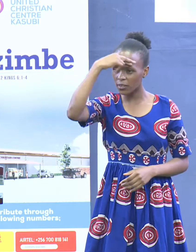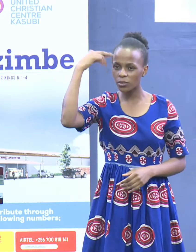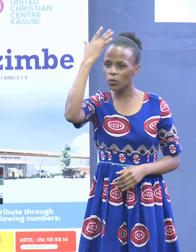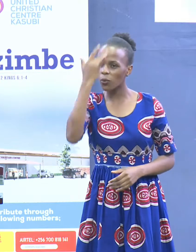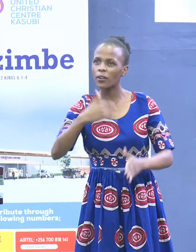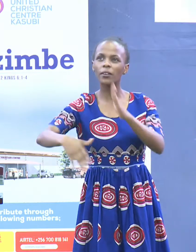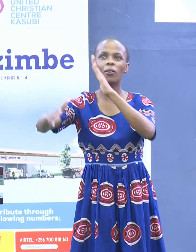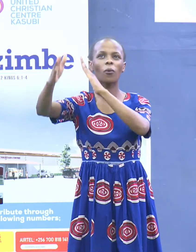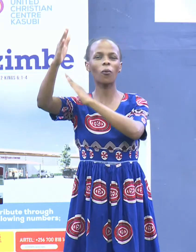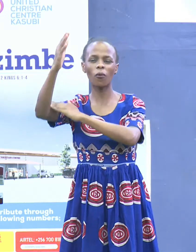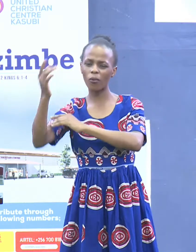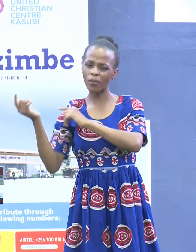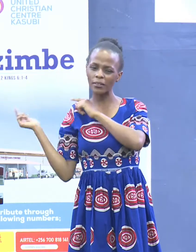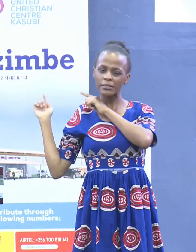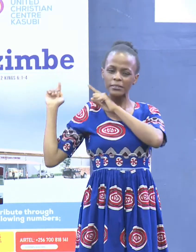firstborn.